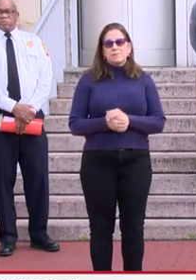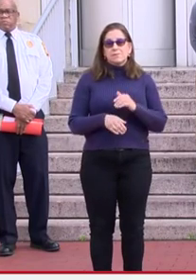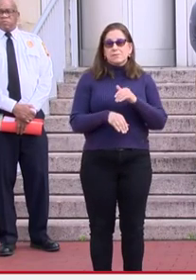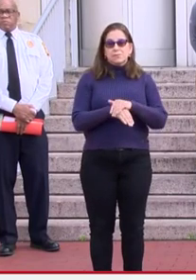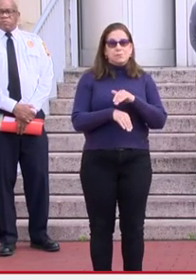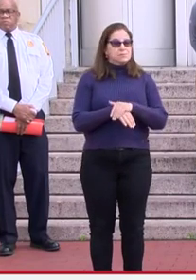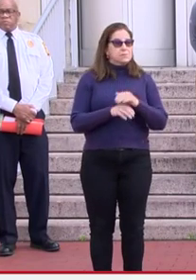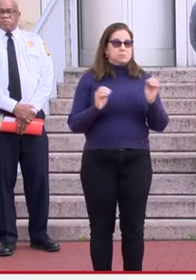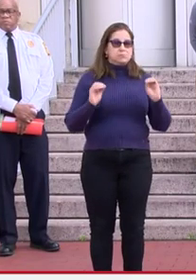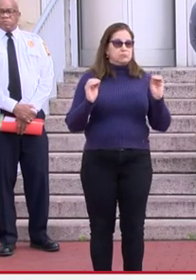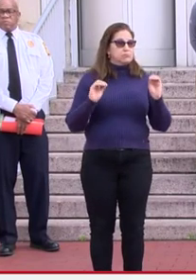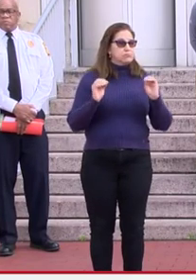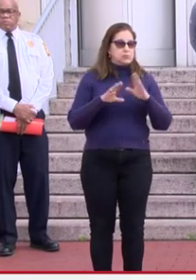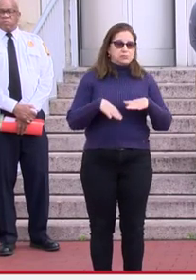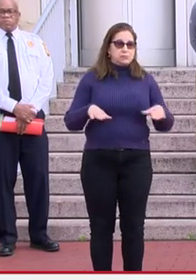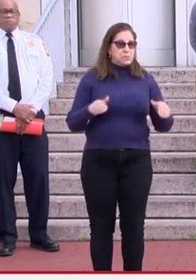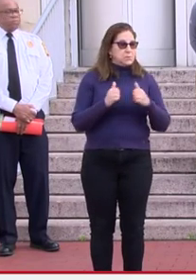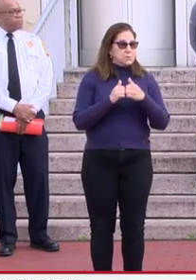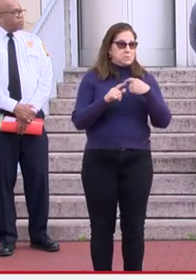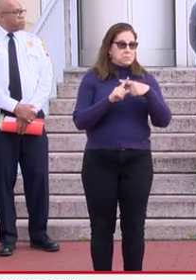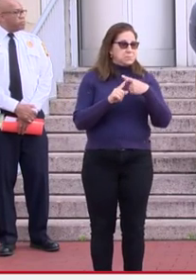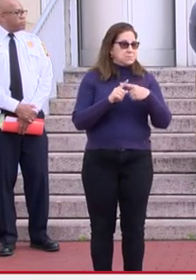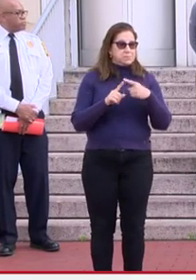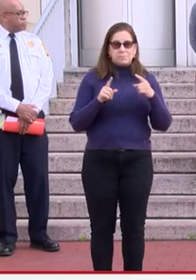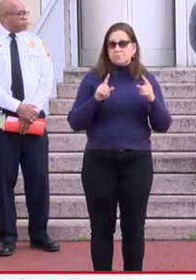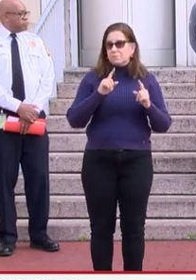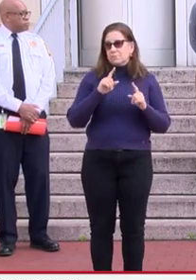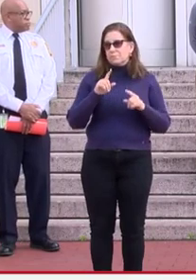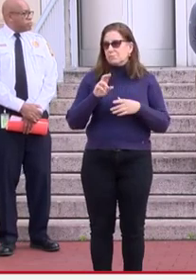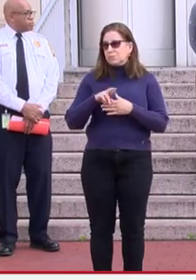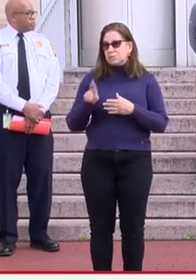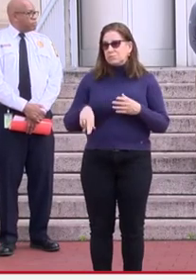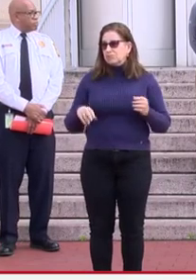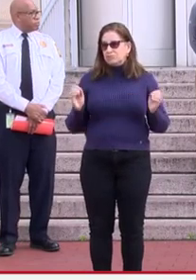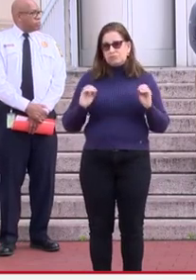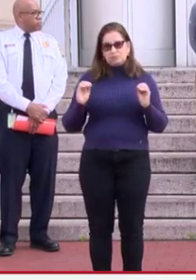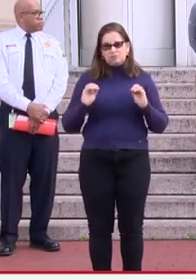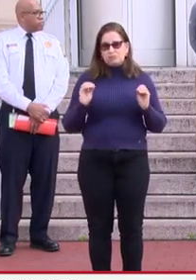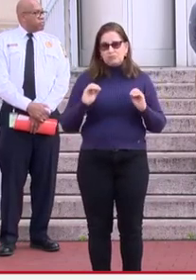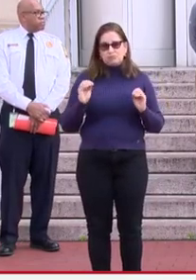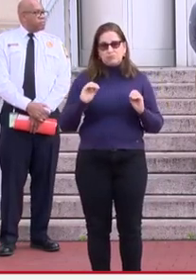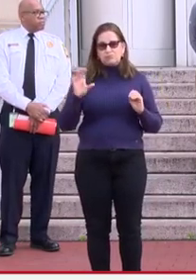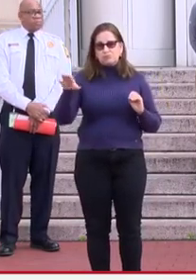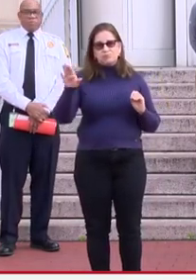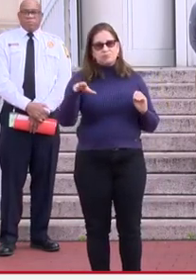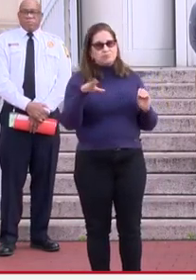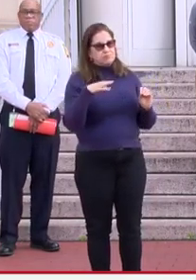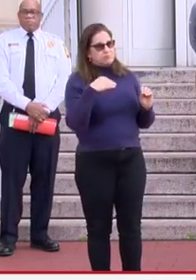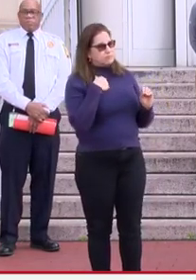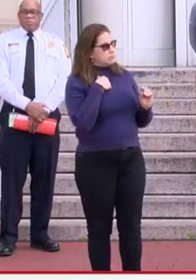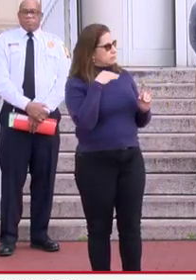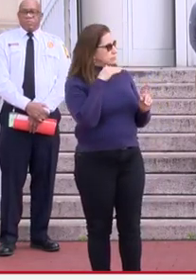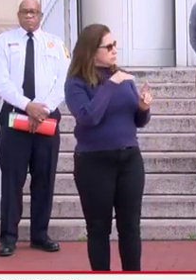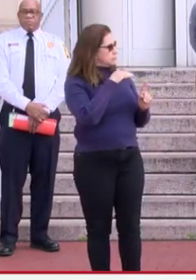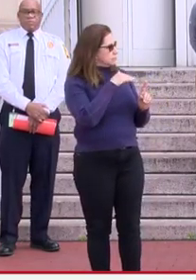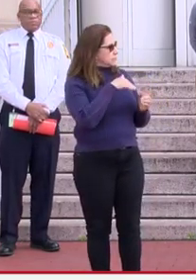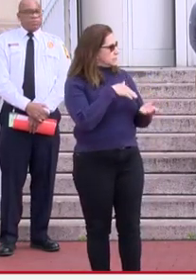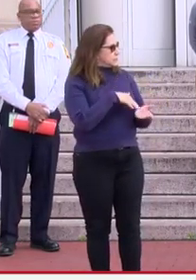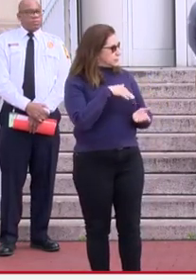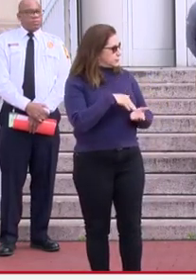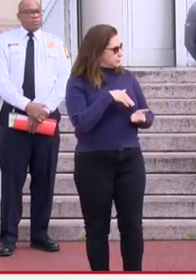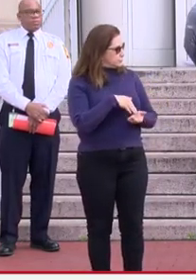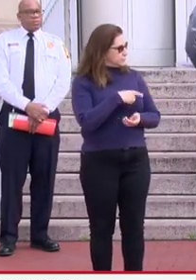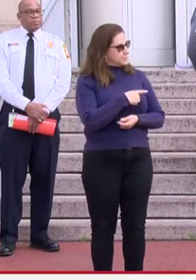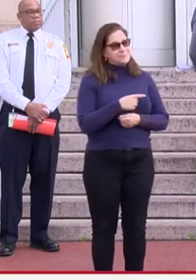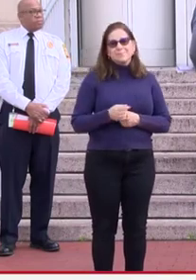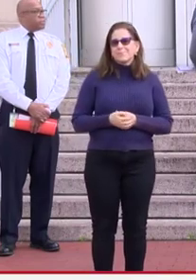Yes. Sorry, one last question. I forgot to Yes. ask. I apologize. I keep having you walk down again and again. Just kind of curious. Well, we practice